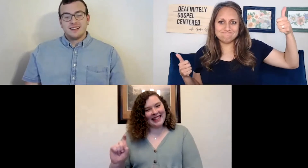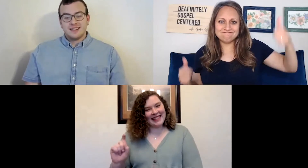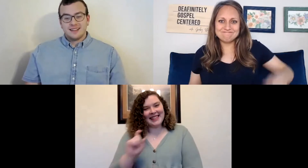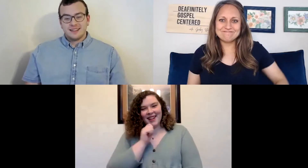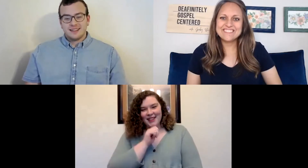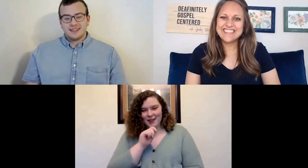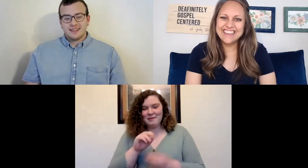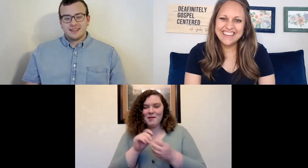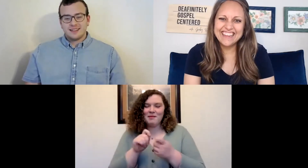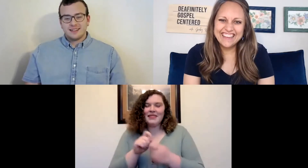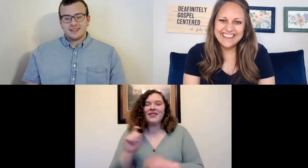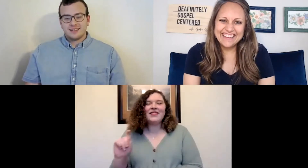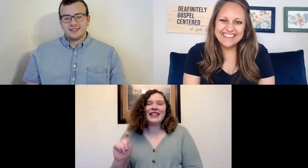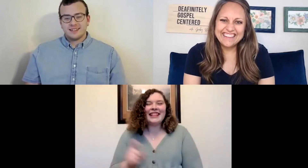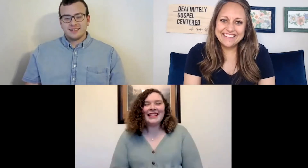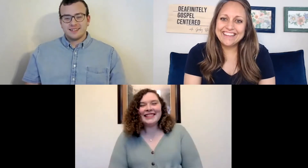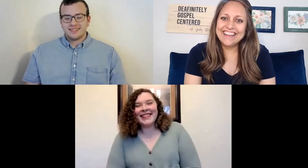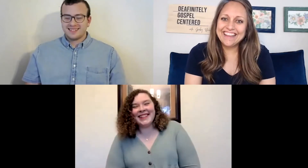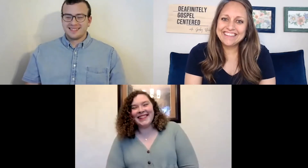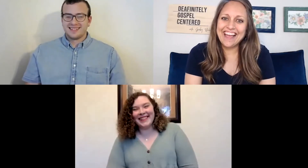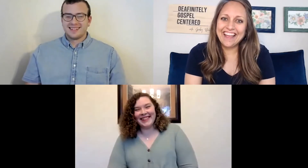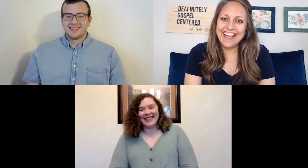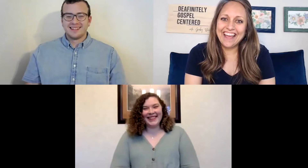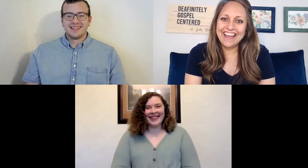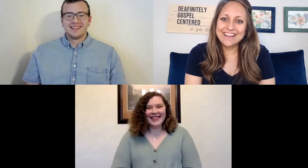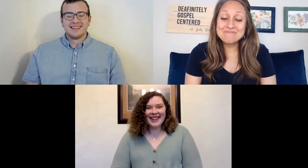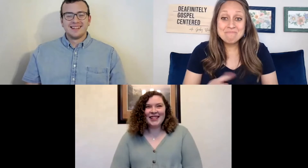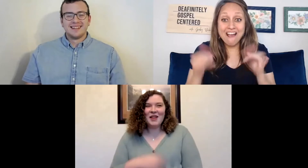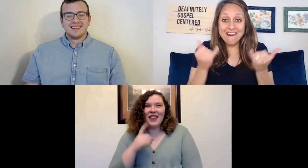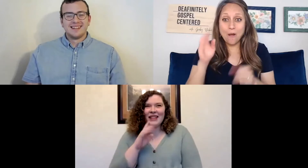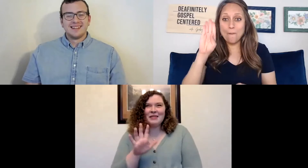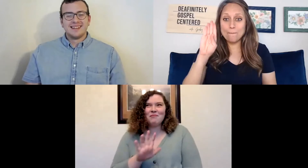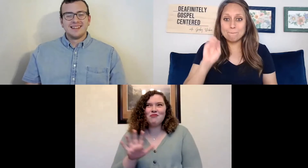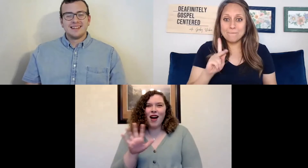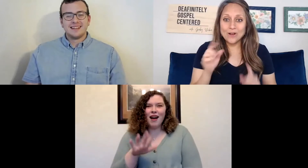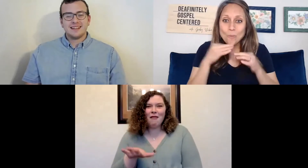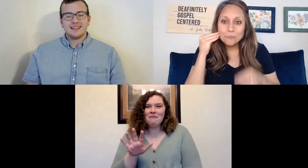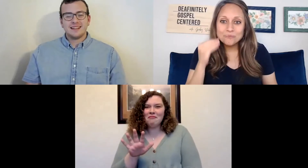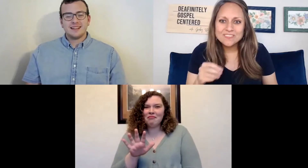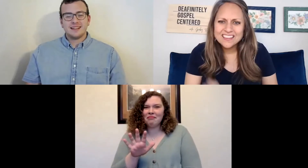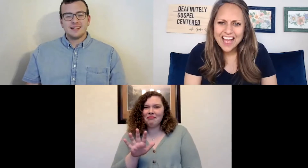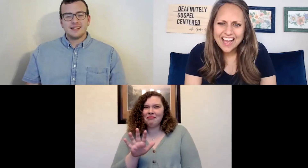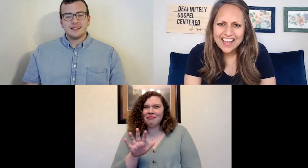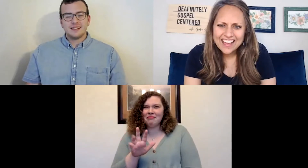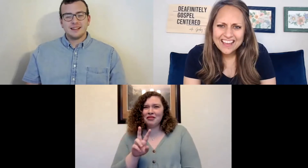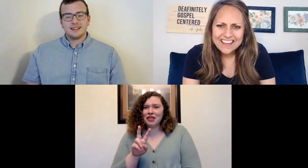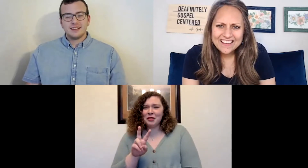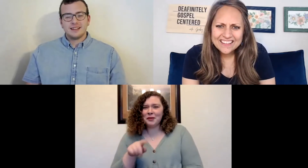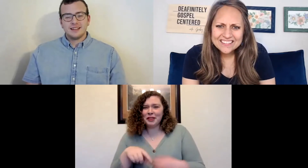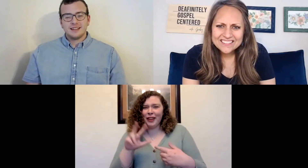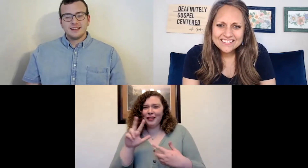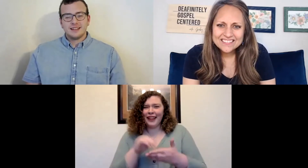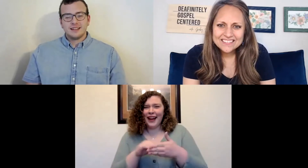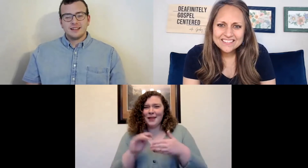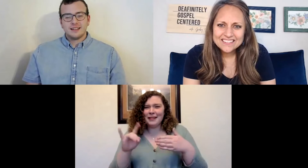far apart. Phoenix, not Arizona, more specifically Phoenix. But now you guys are that back would be about,